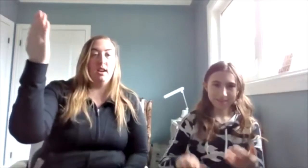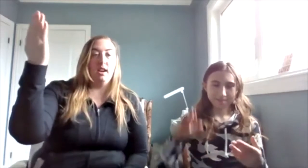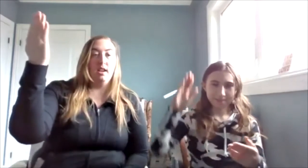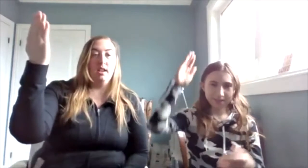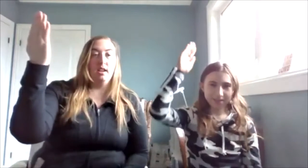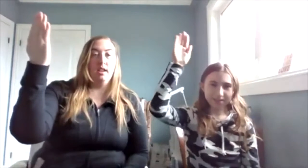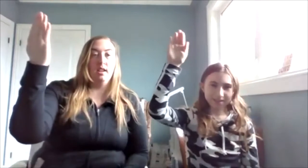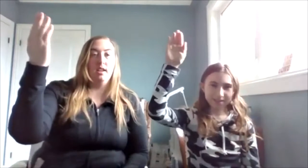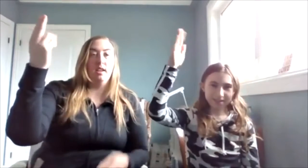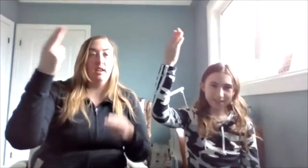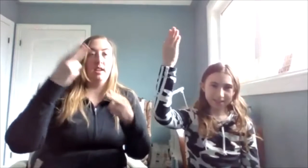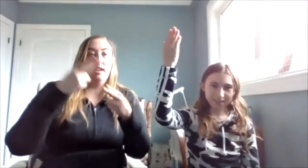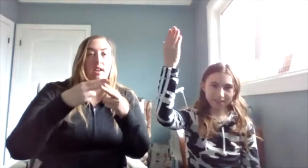thy name.